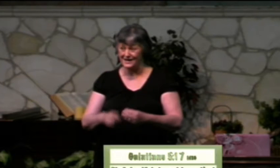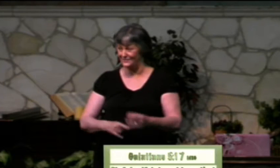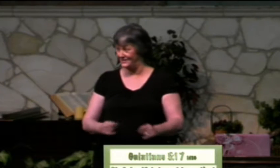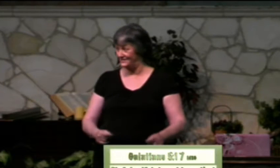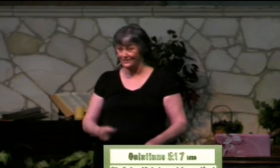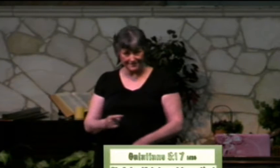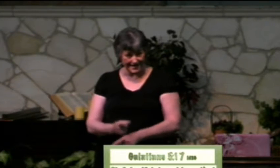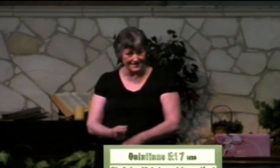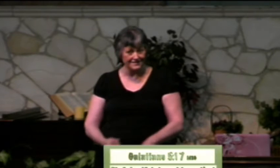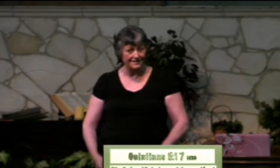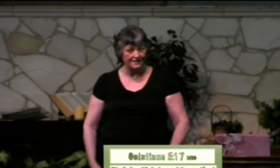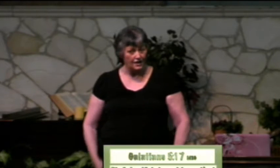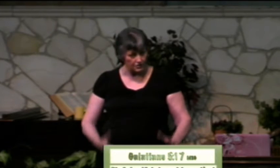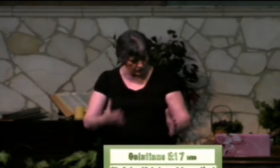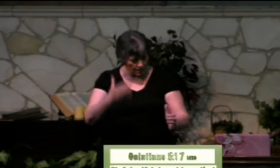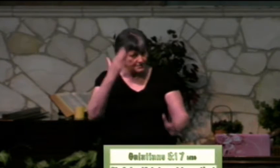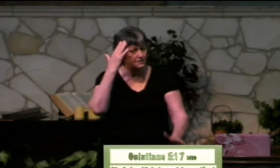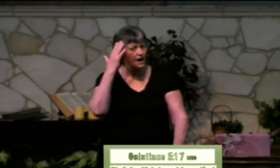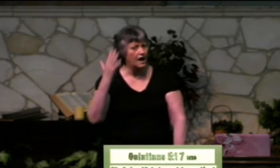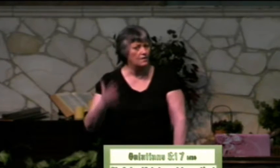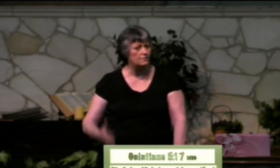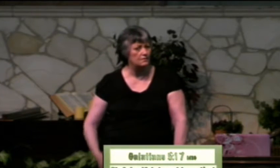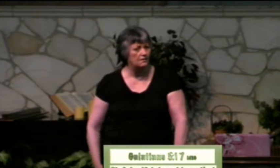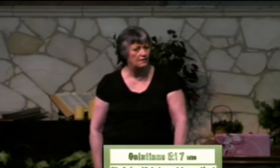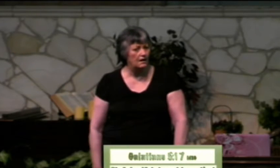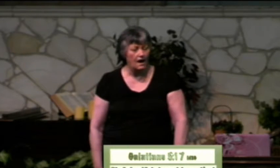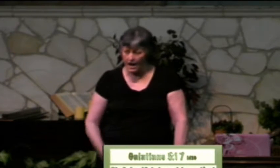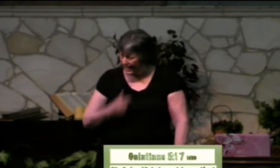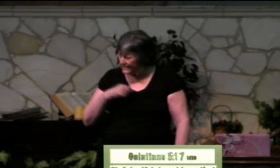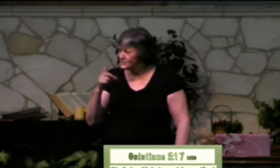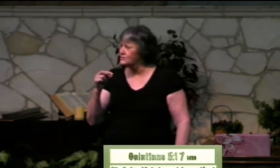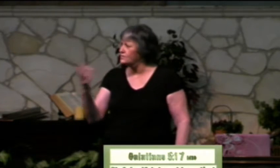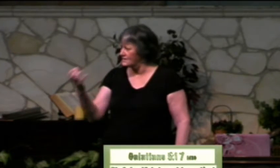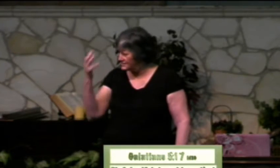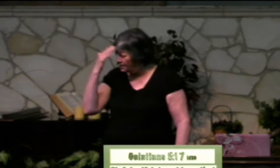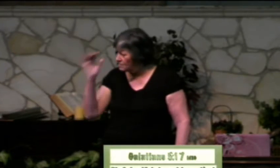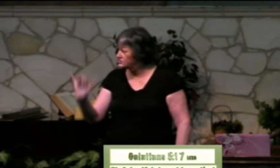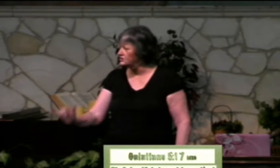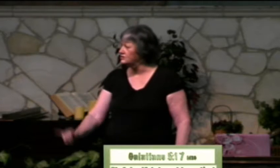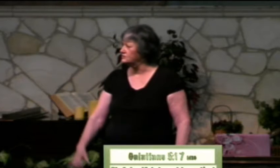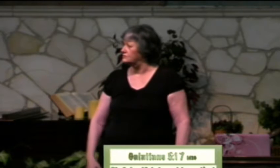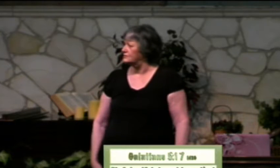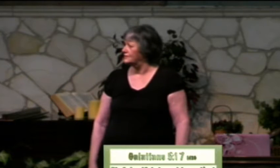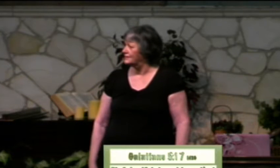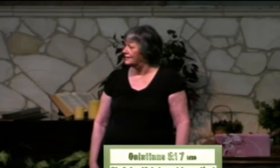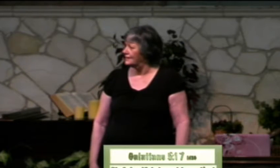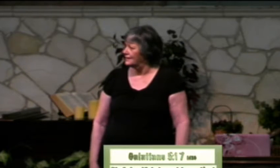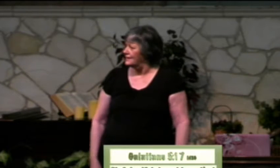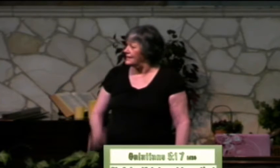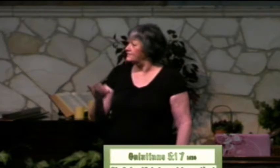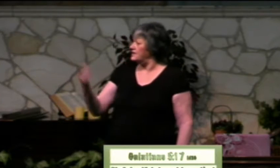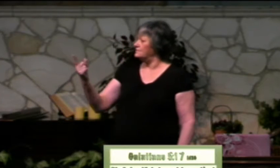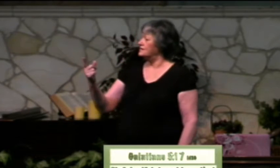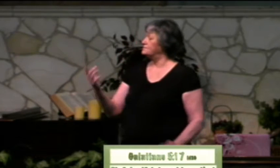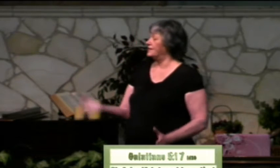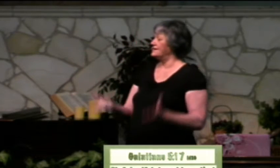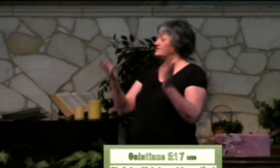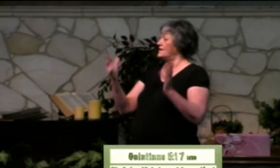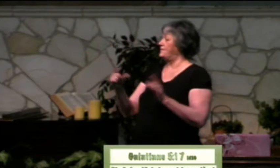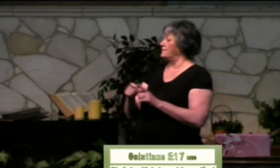it, right? You want to know. I do want to know, too. If someone brings up a word